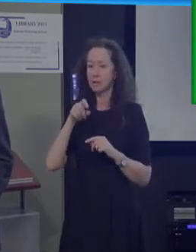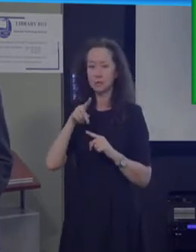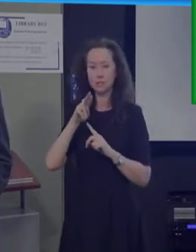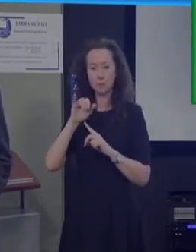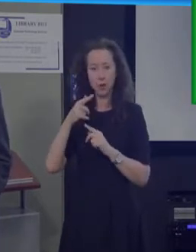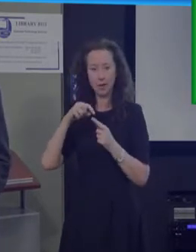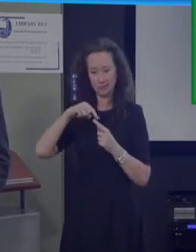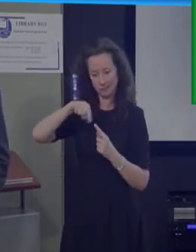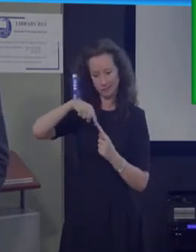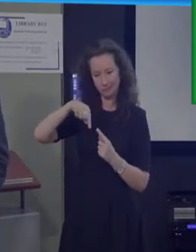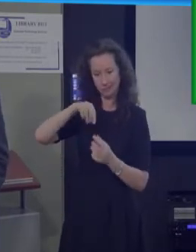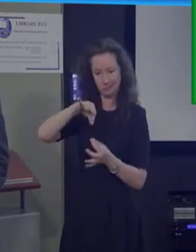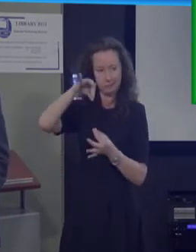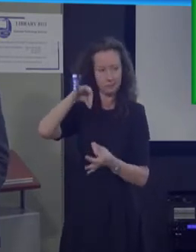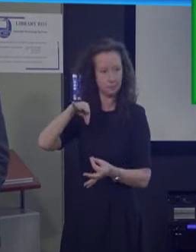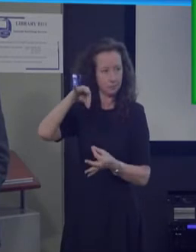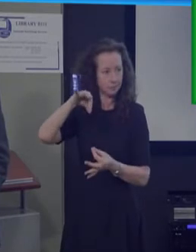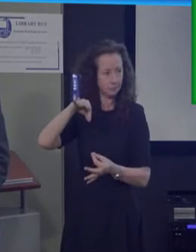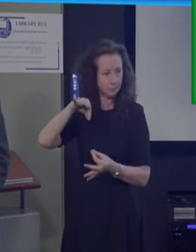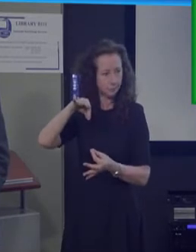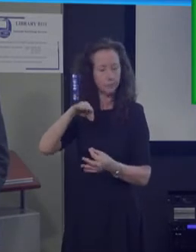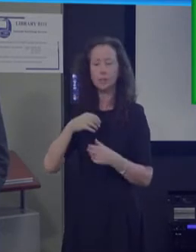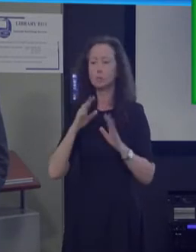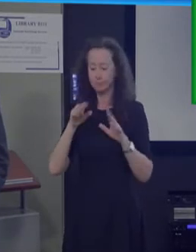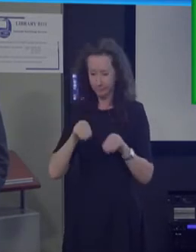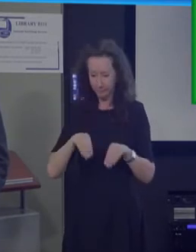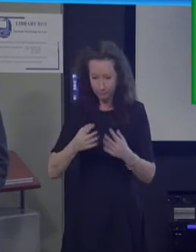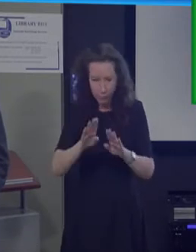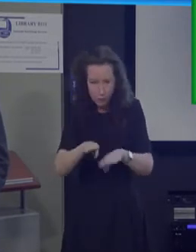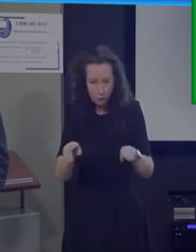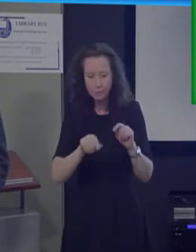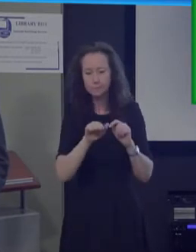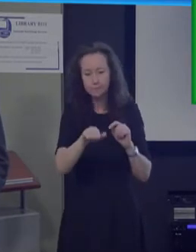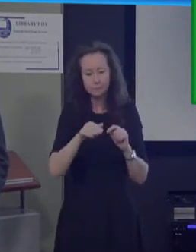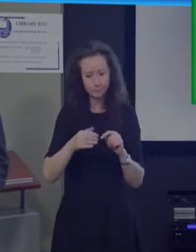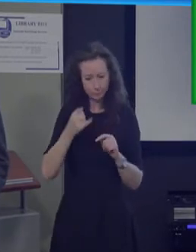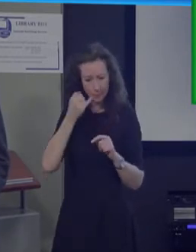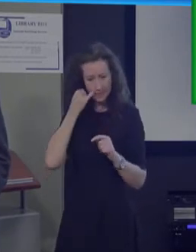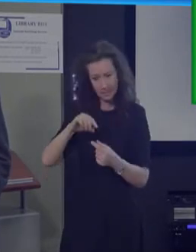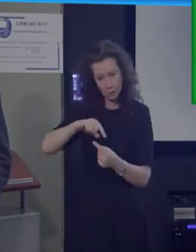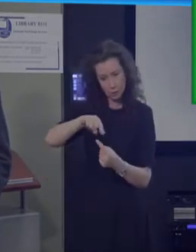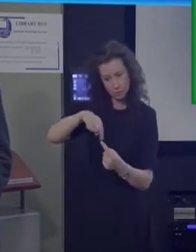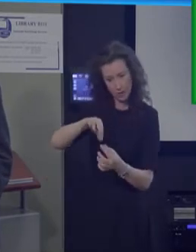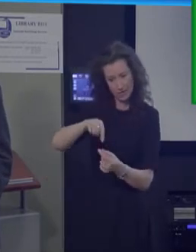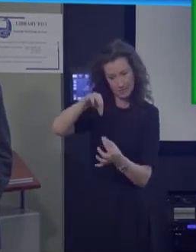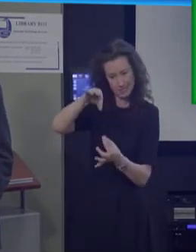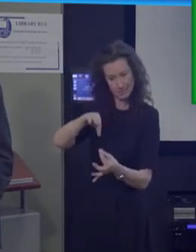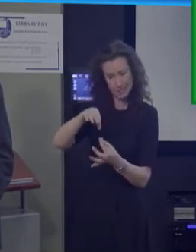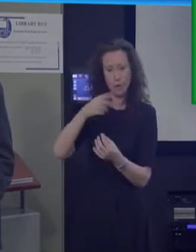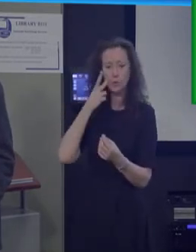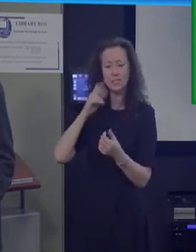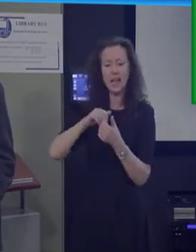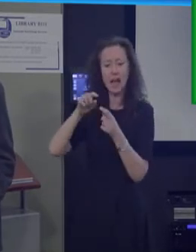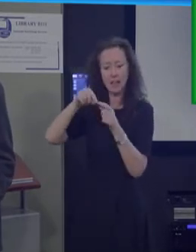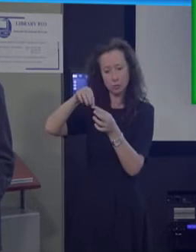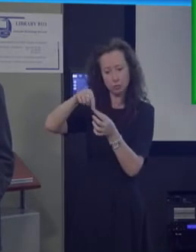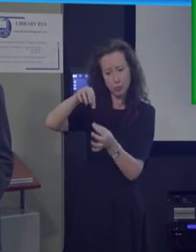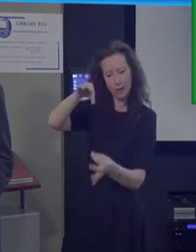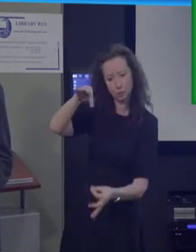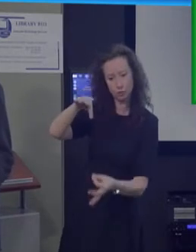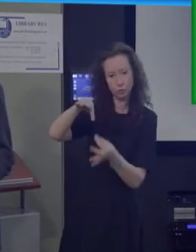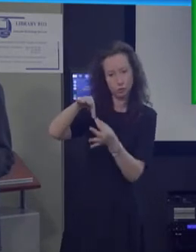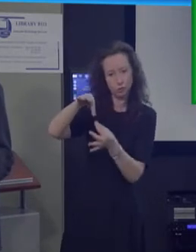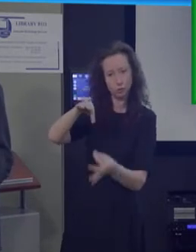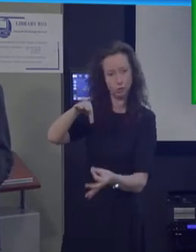are asked to design experiments that cause springs to stretch, and they're supposed to compare two springs. They take